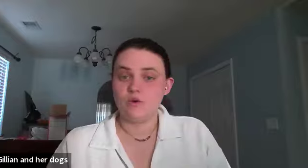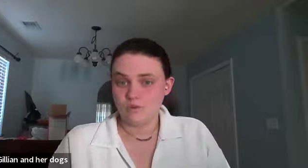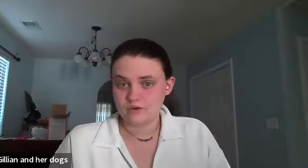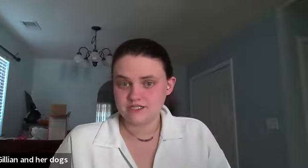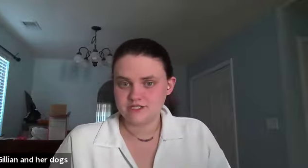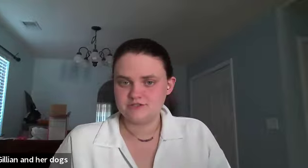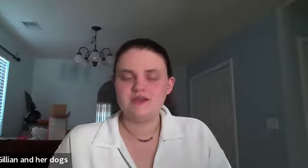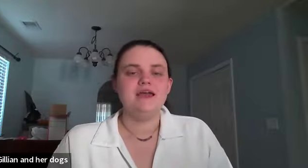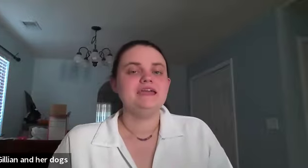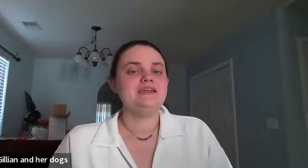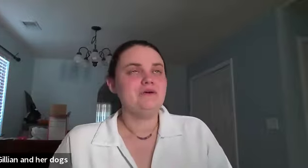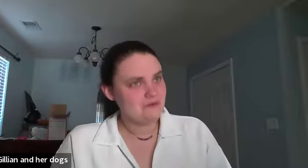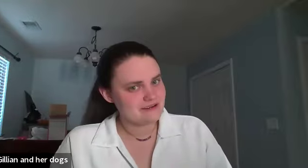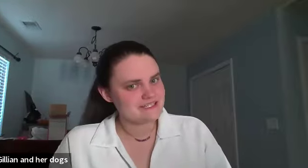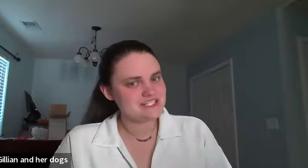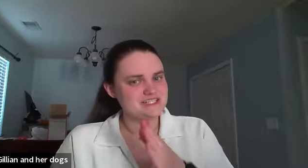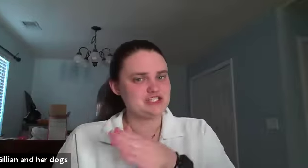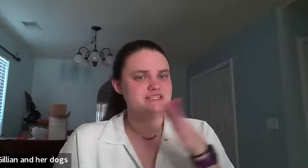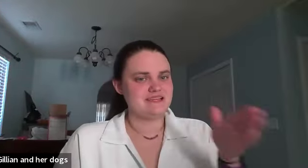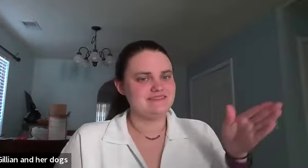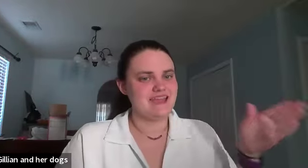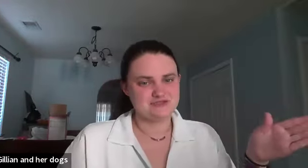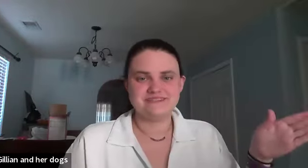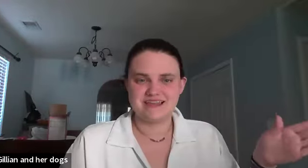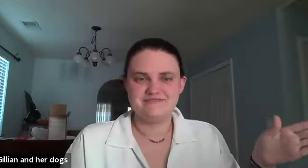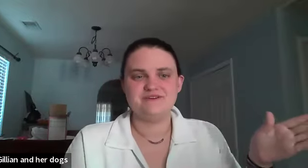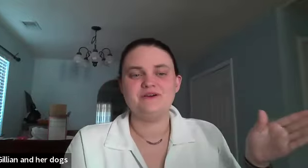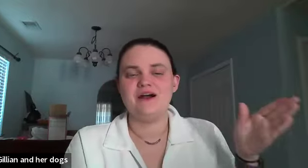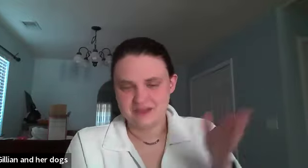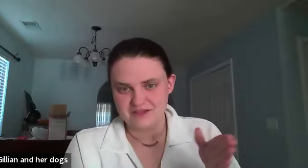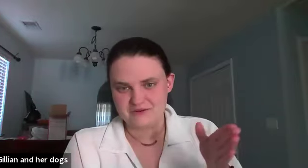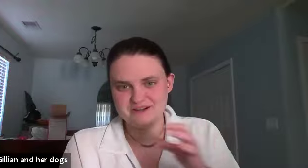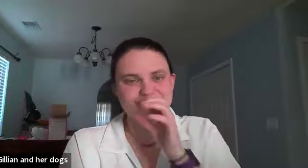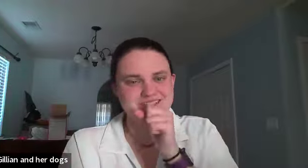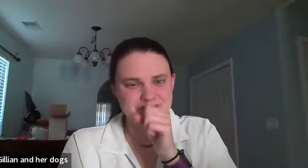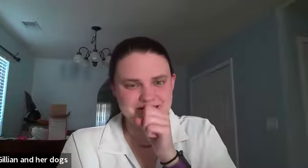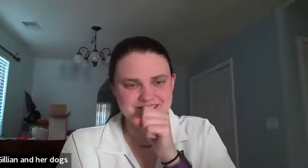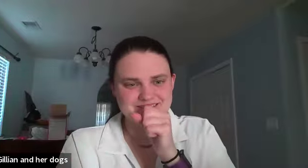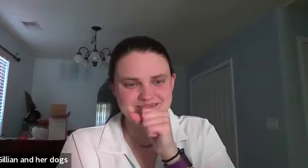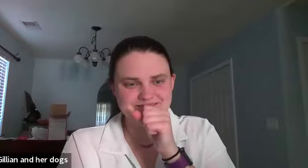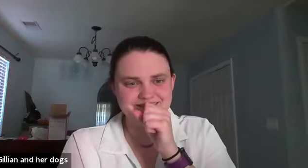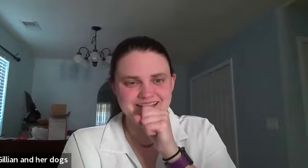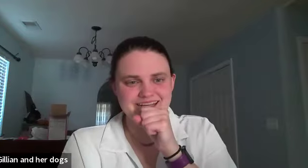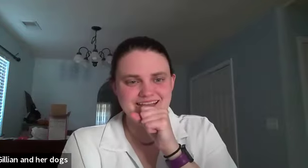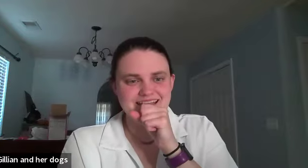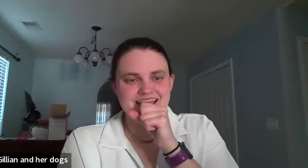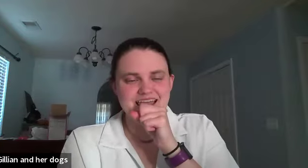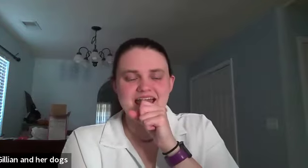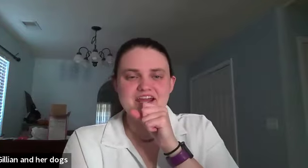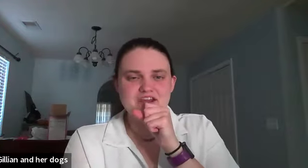be orange. And orange is just like the actual sign for color orange, which is orange. And I